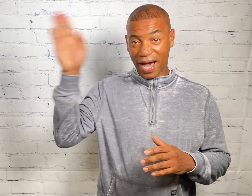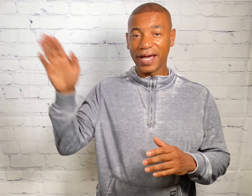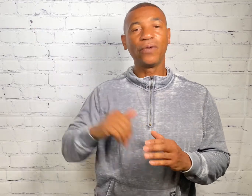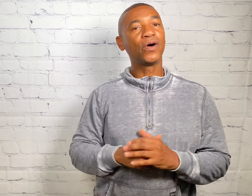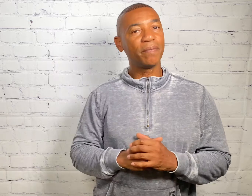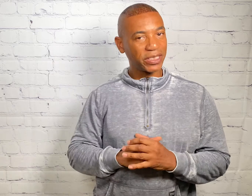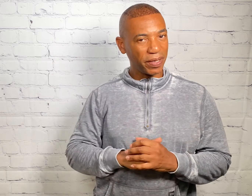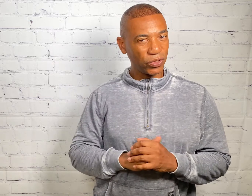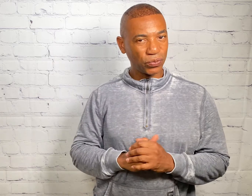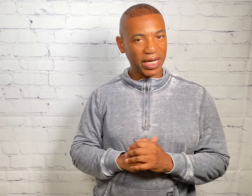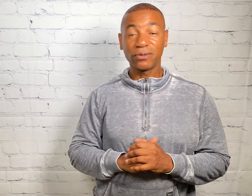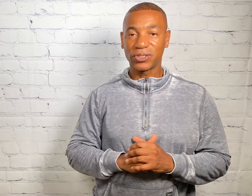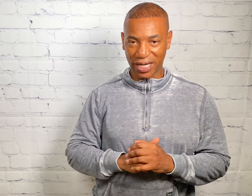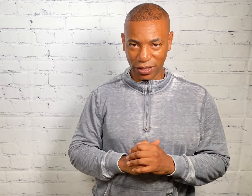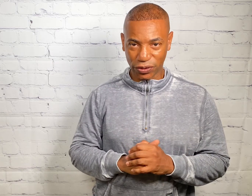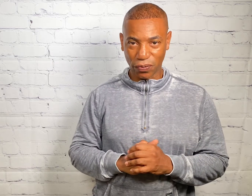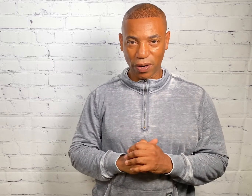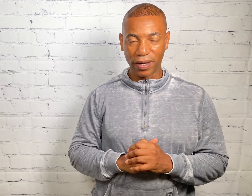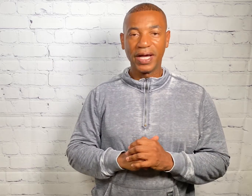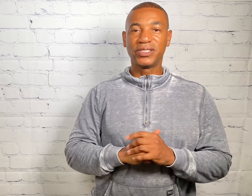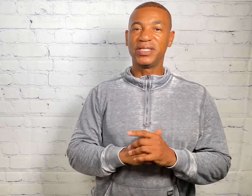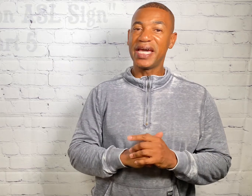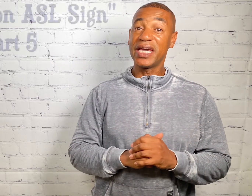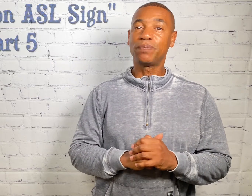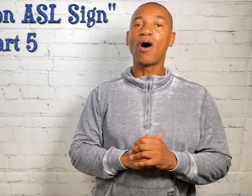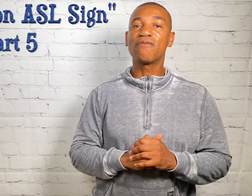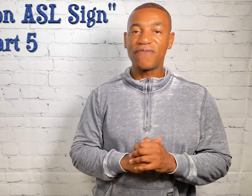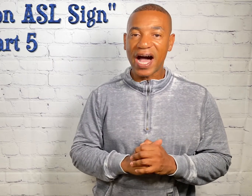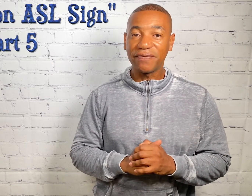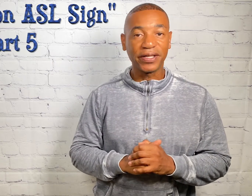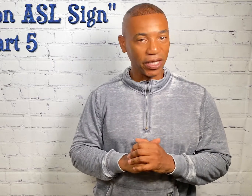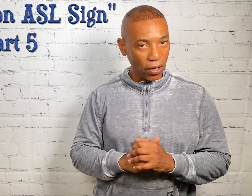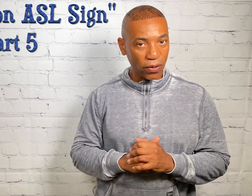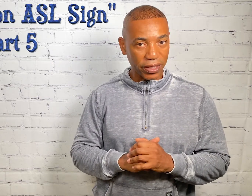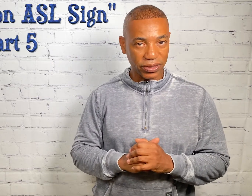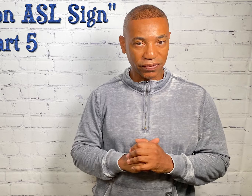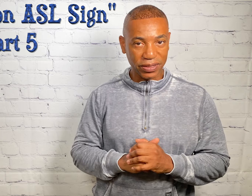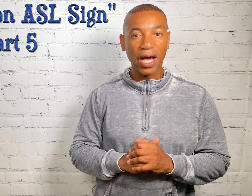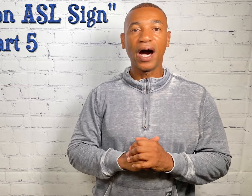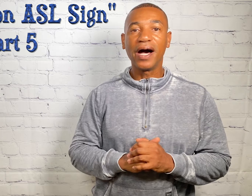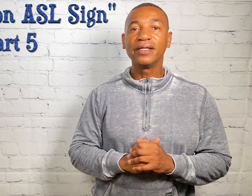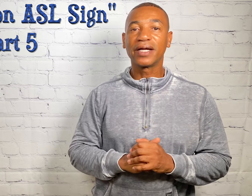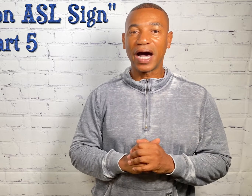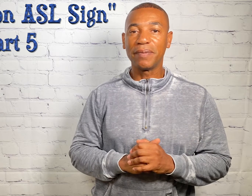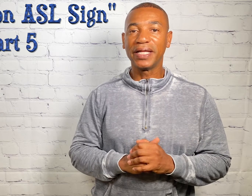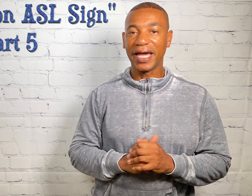Hi, and welcome back to my YouTube channel, Signing with Omar. Today is part 5 of the ongoing series, UnCommon